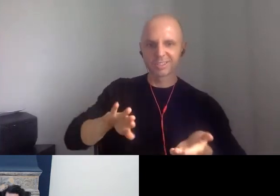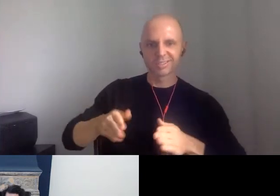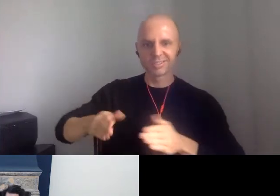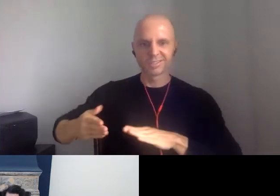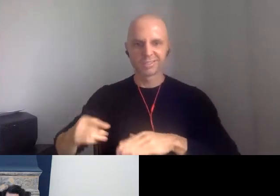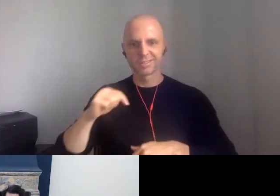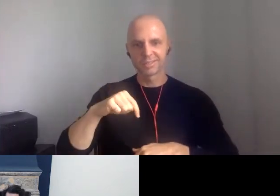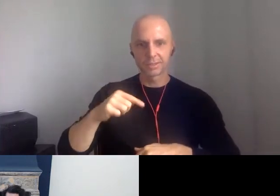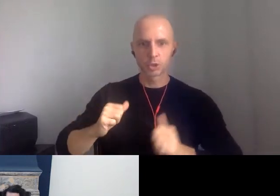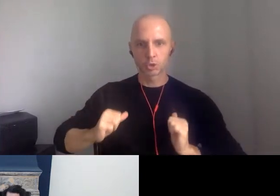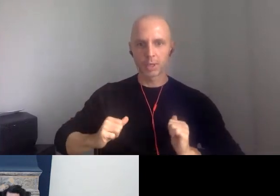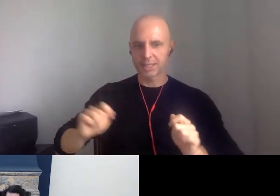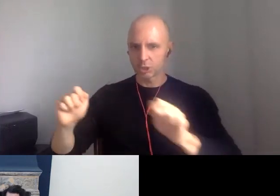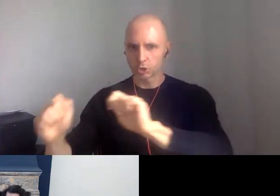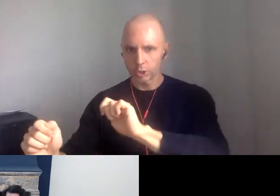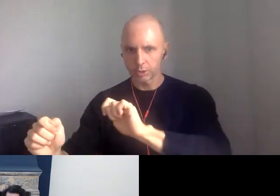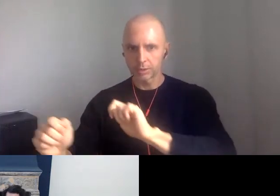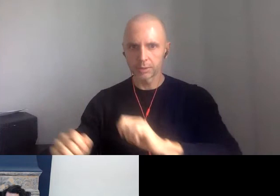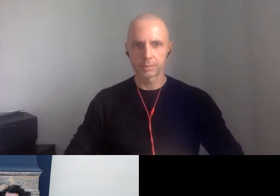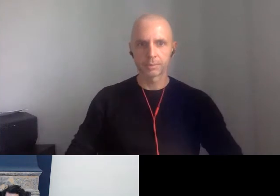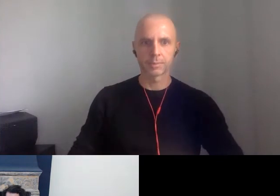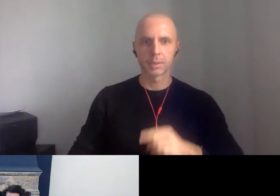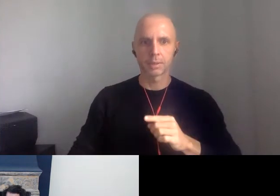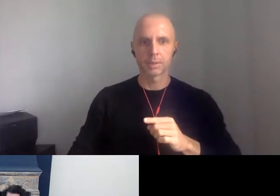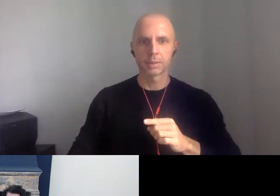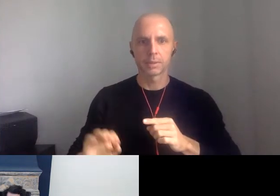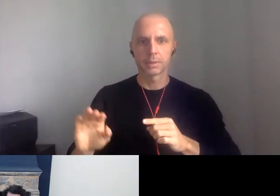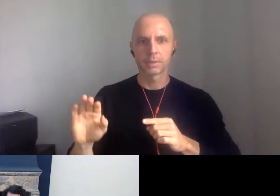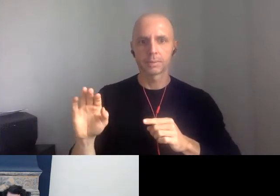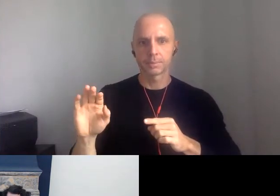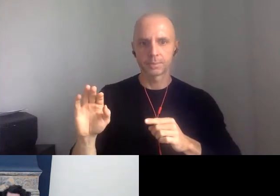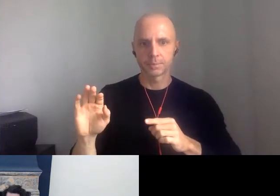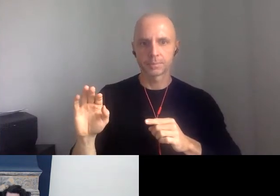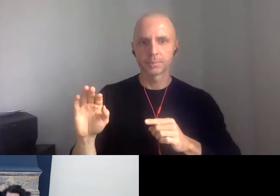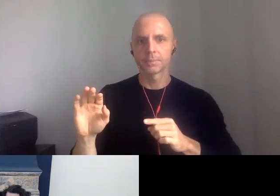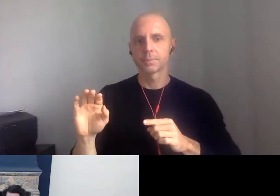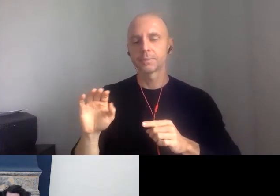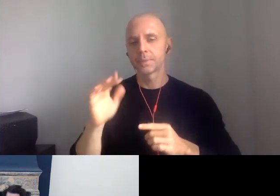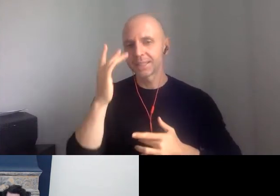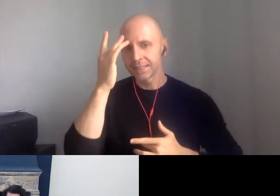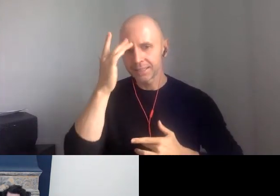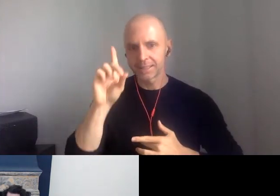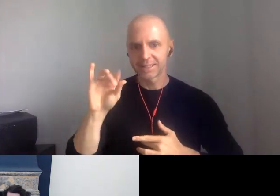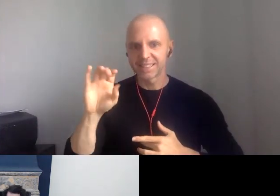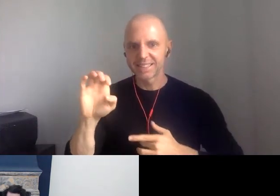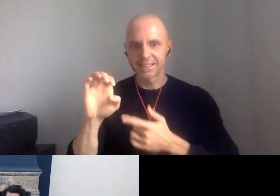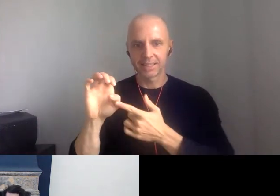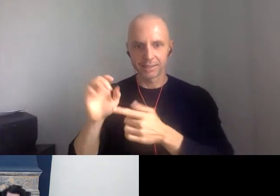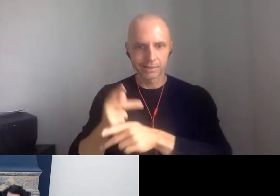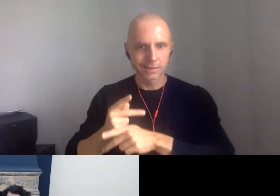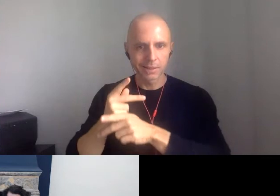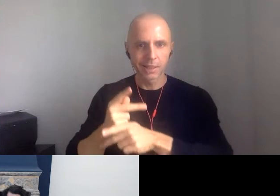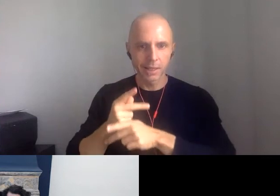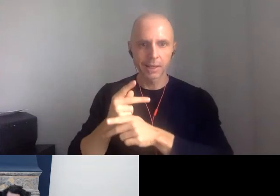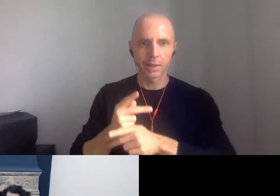out ride management, veteran tree care, pest and disease management, as well as ancient techniques such as